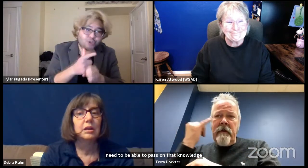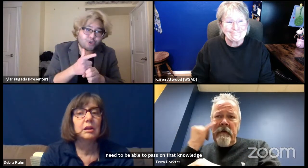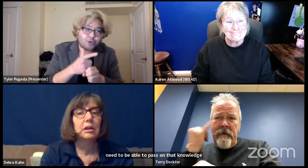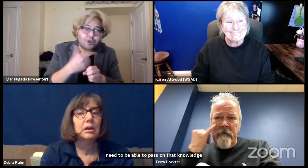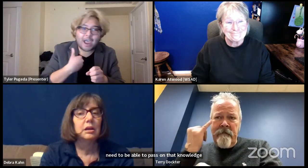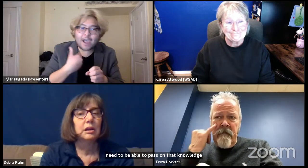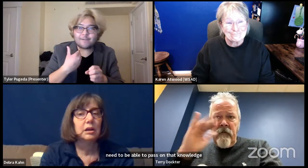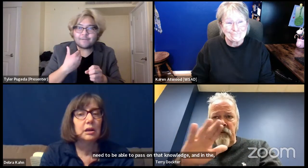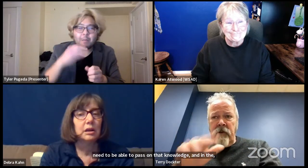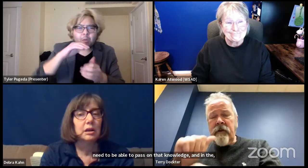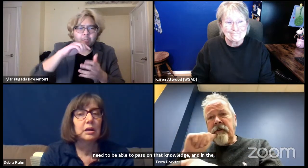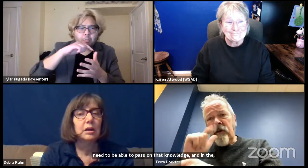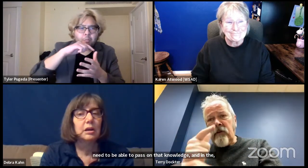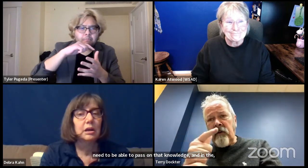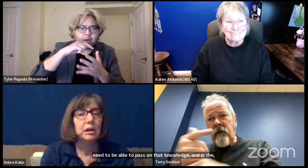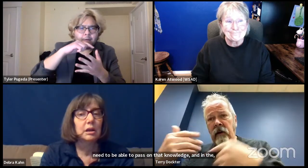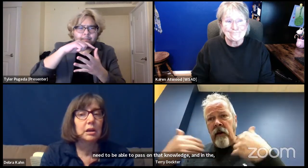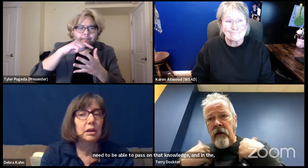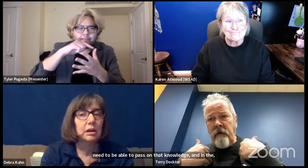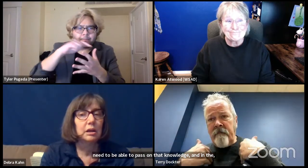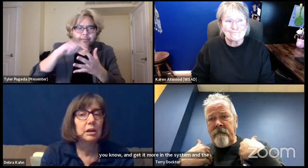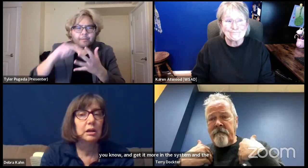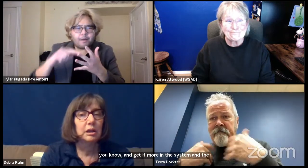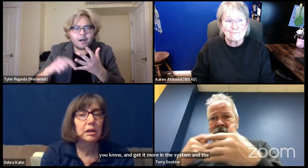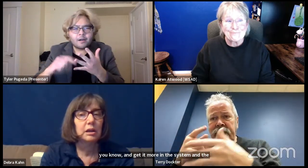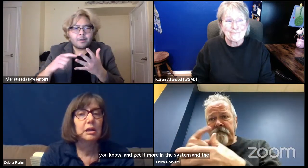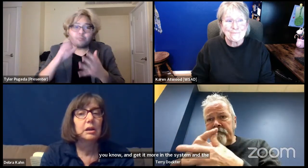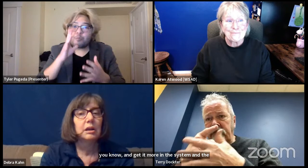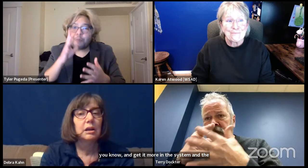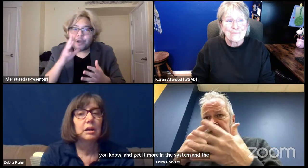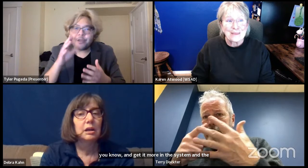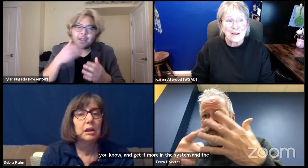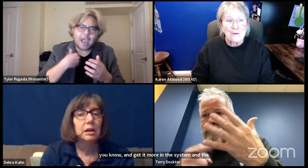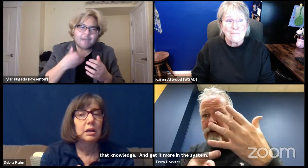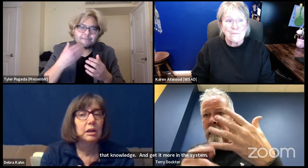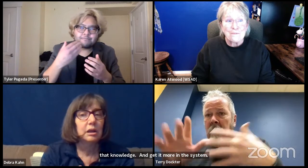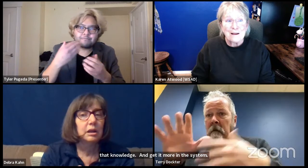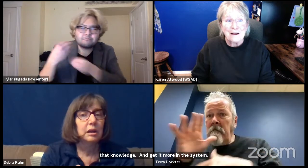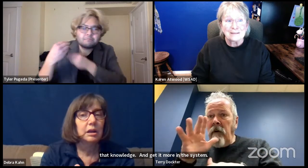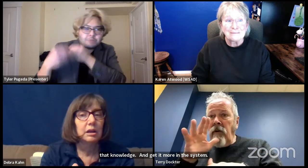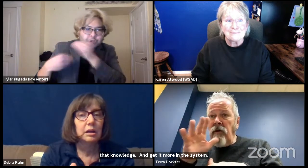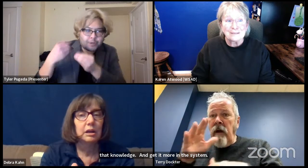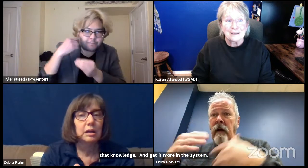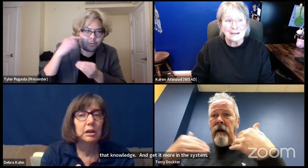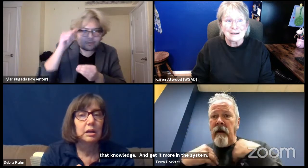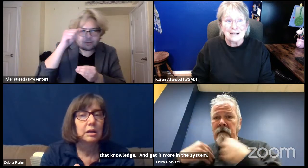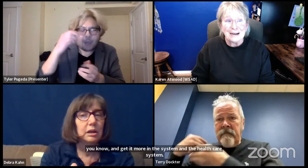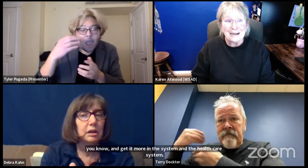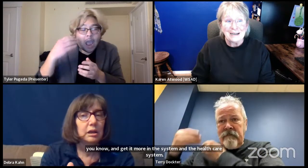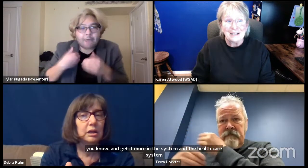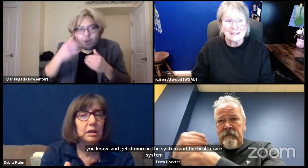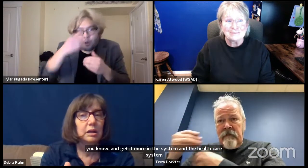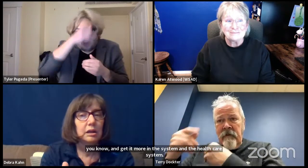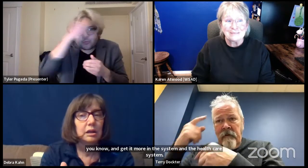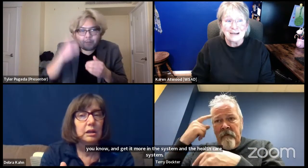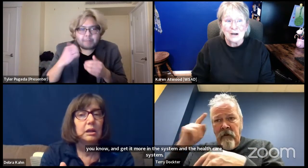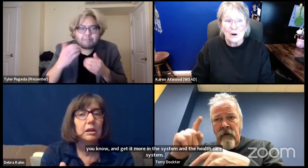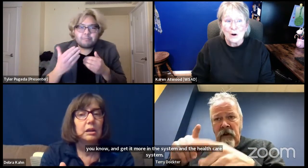yourself on some signs and signals. Now, you said that your mother had